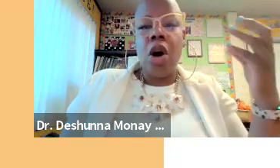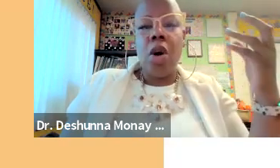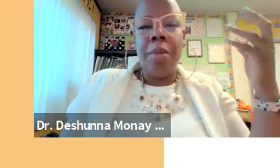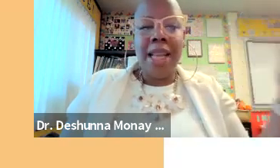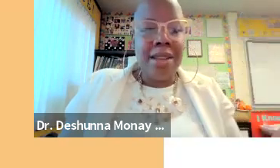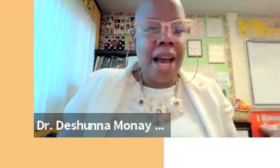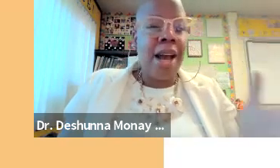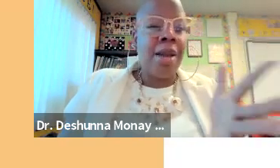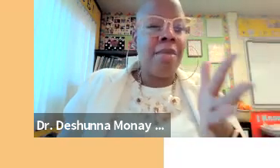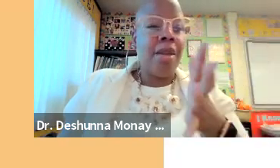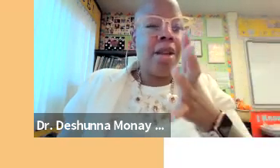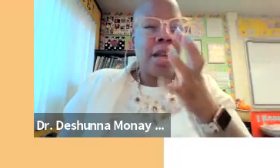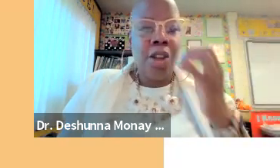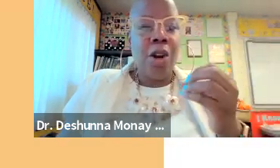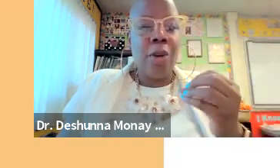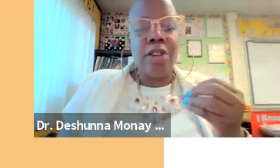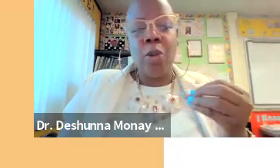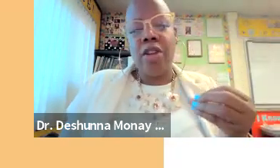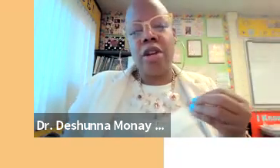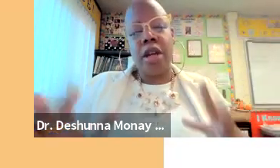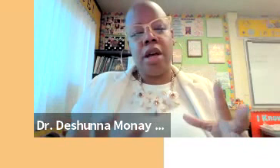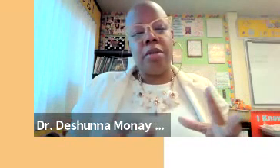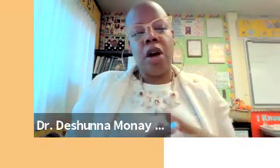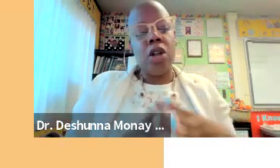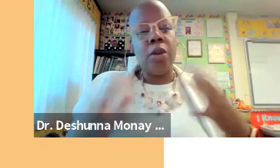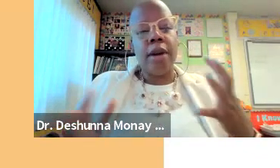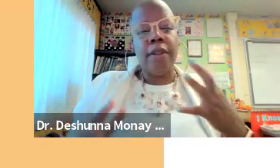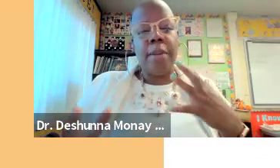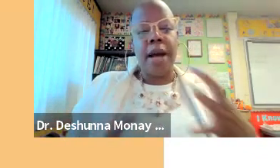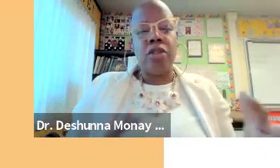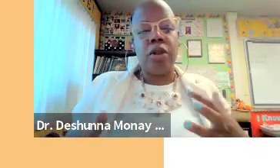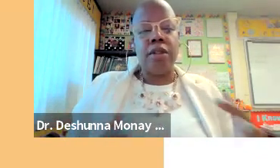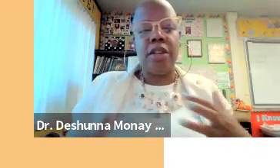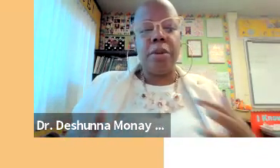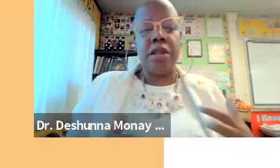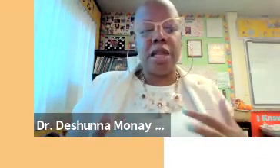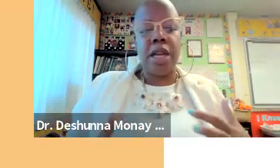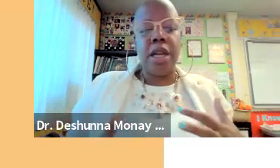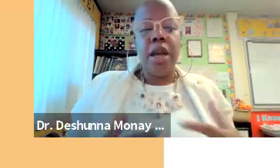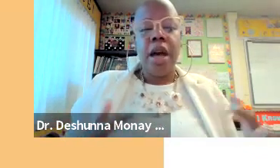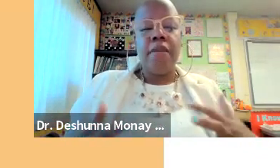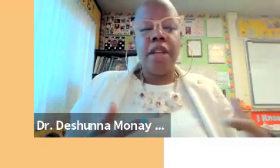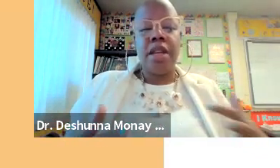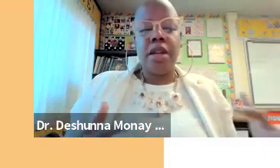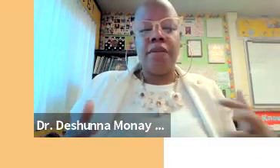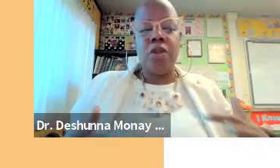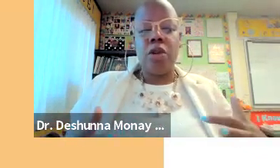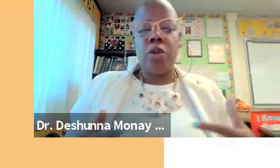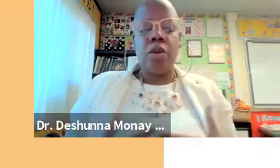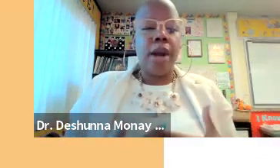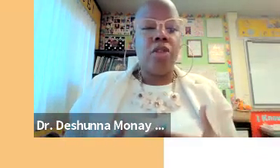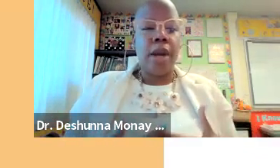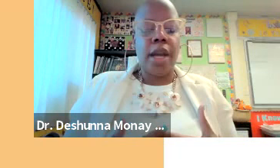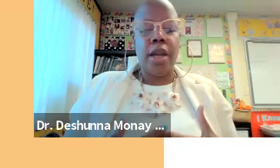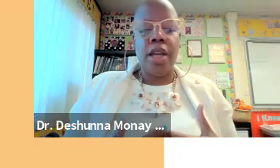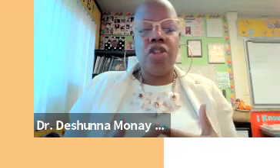So by the time, graduation comes, only roughly about 2 to 6% of these individuals